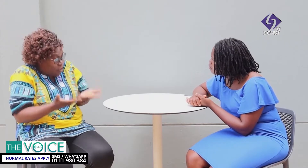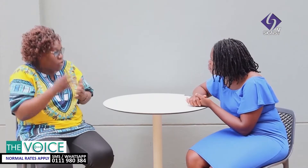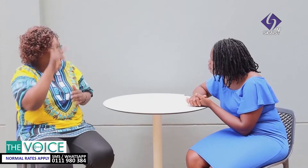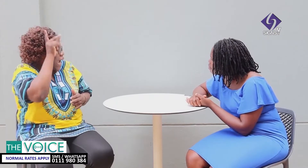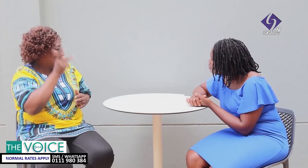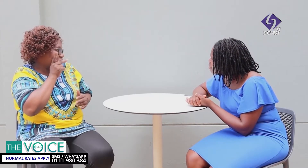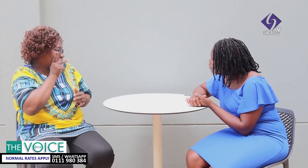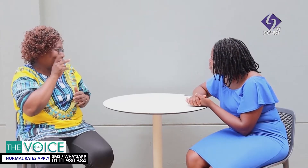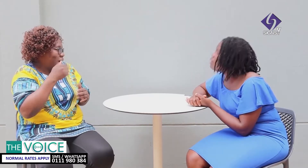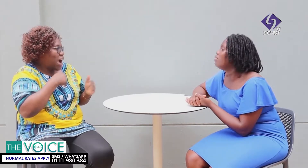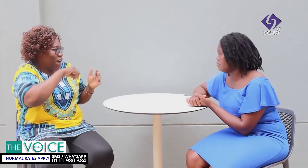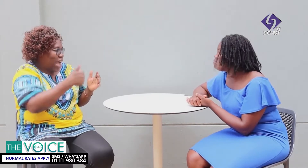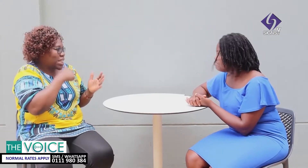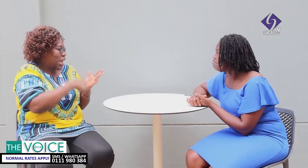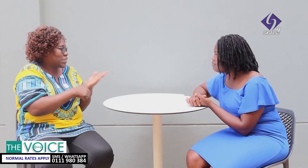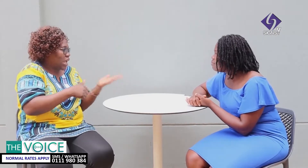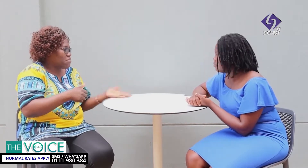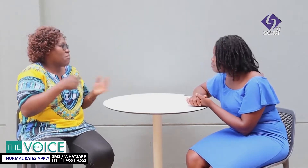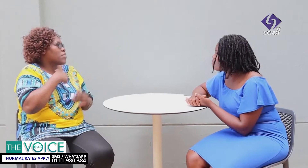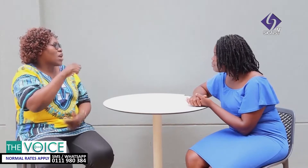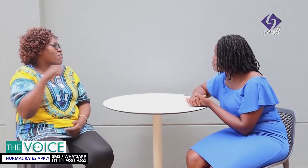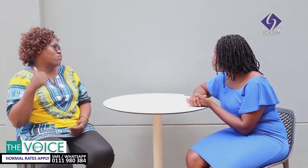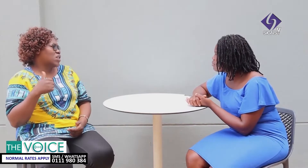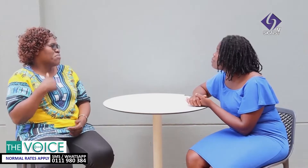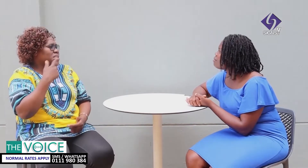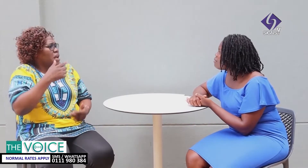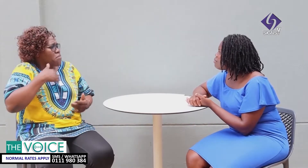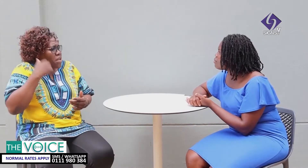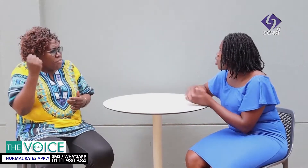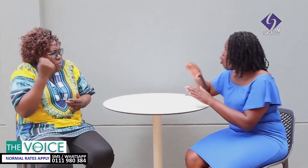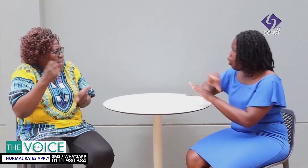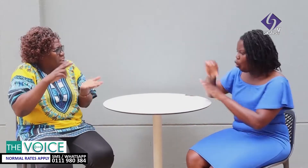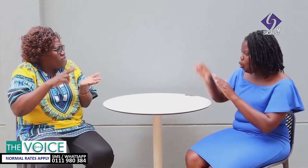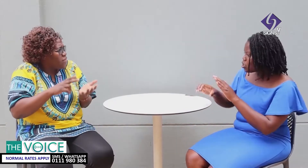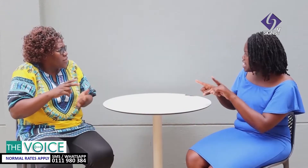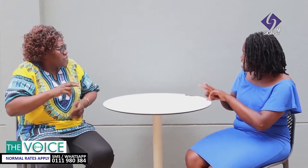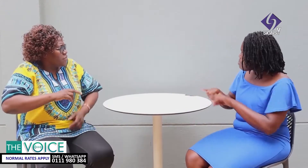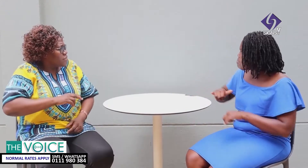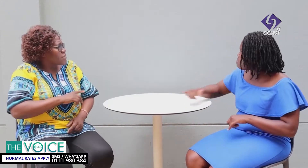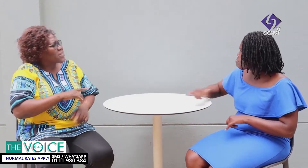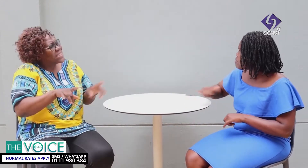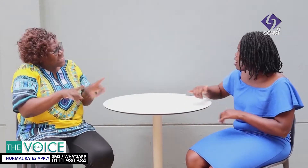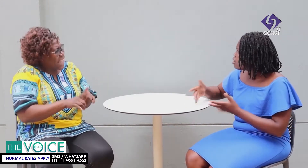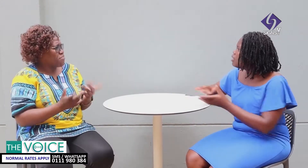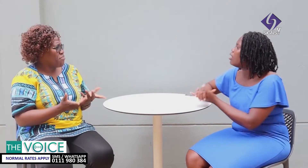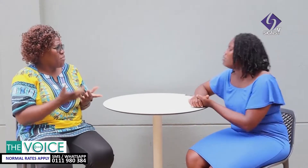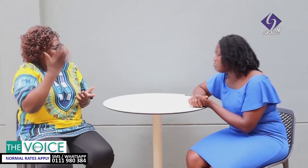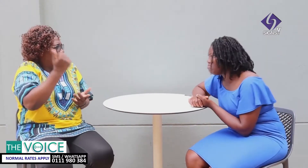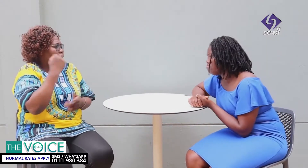from Karen School. But I refused the both of them. So the curriculum was the same? Yes, everything was just the same. I'd already